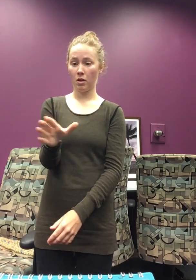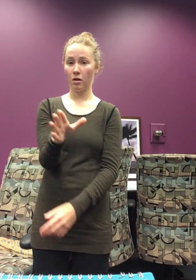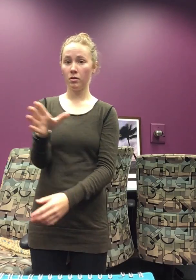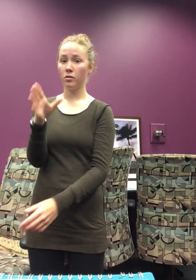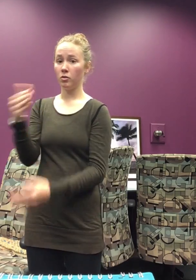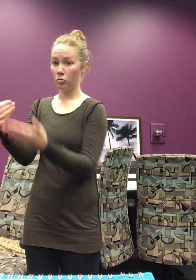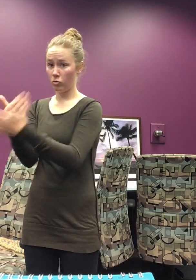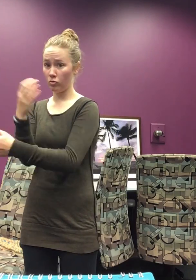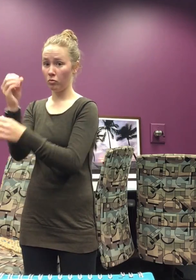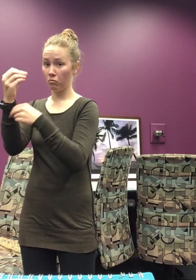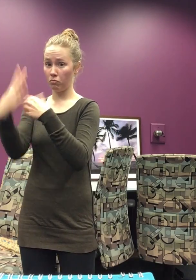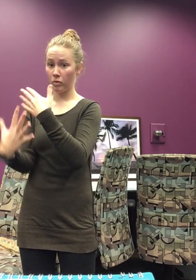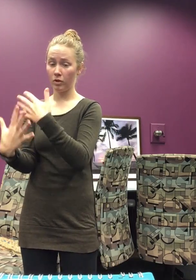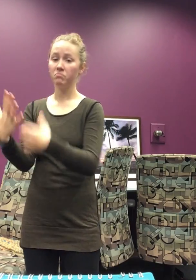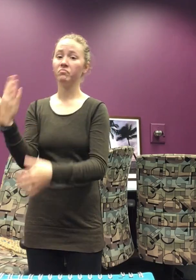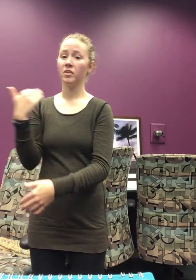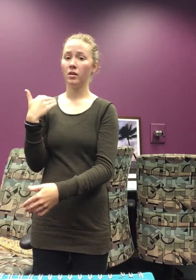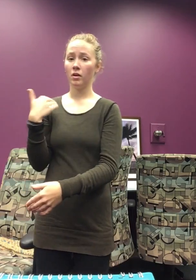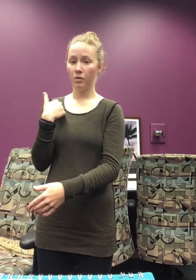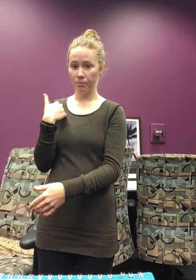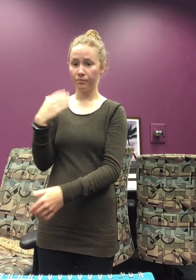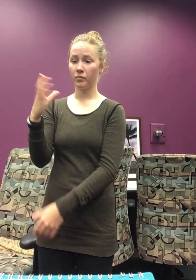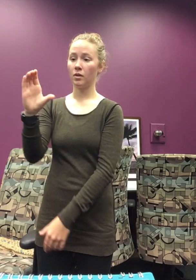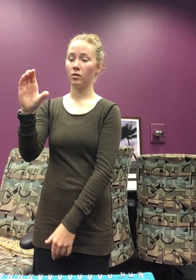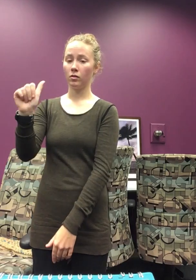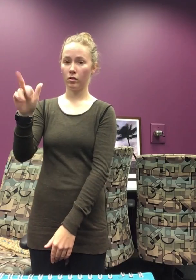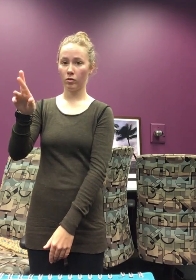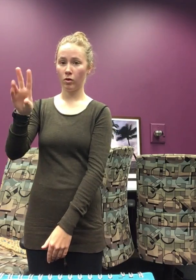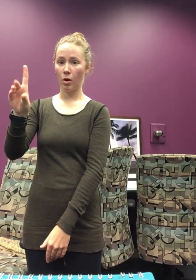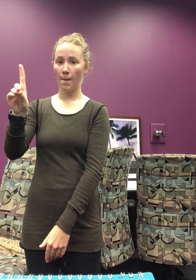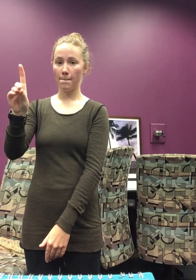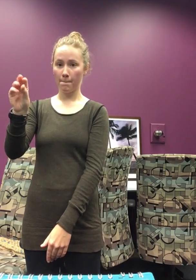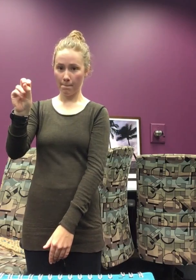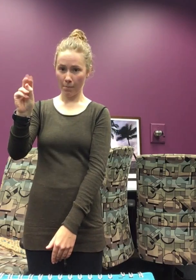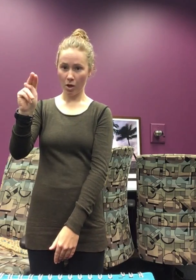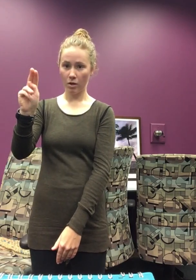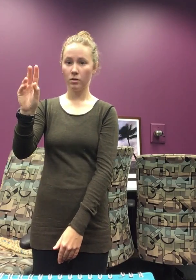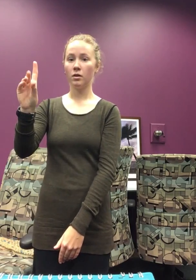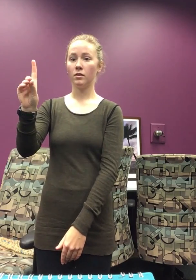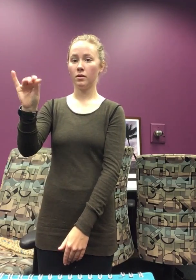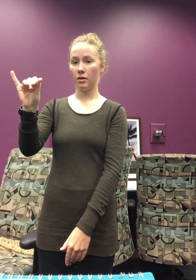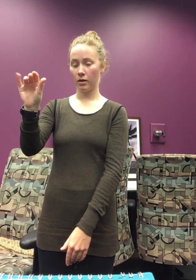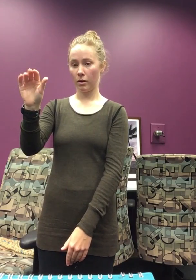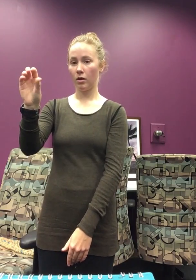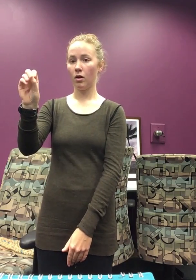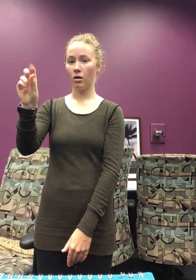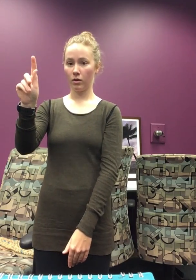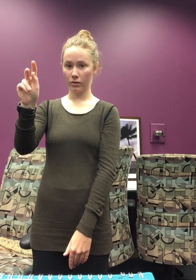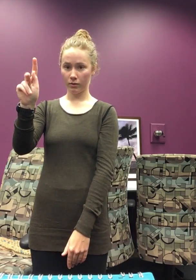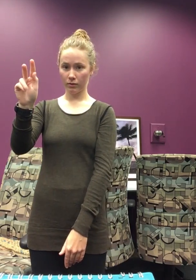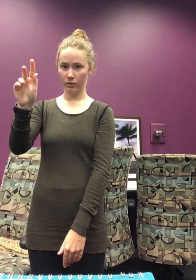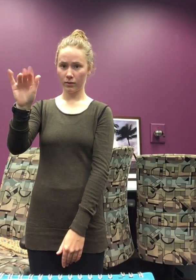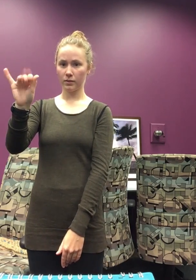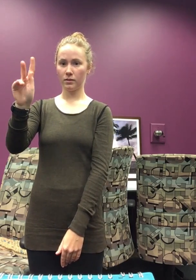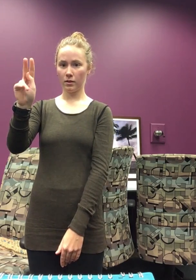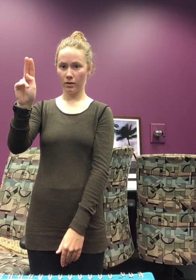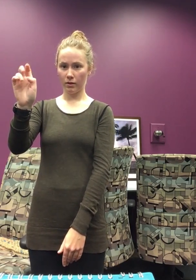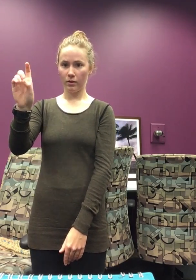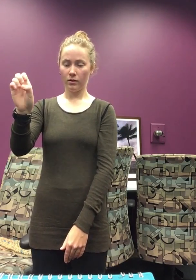separate, and it sends all of the blood to our muscles and to our body when